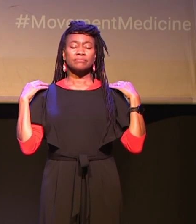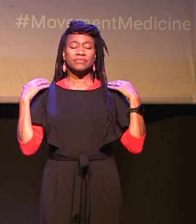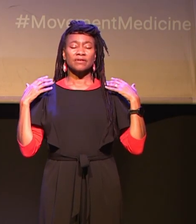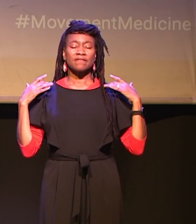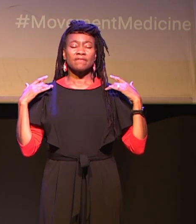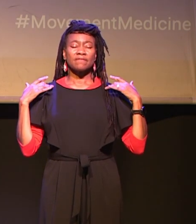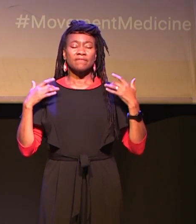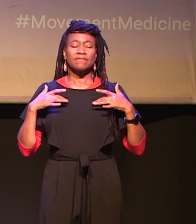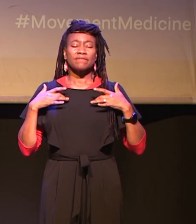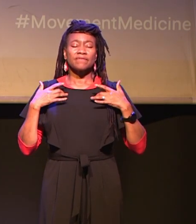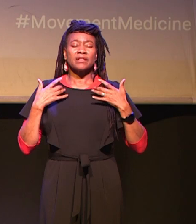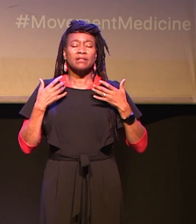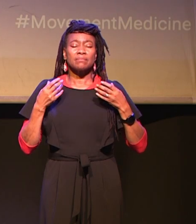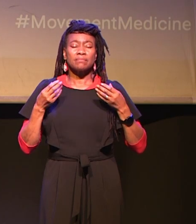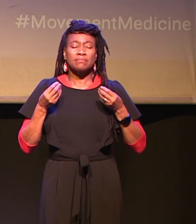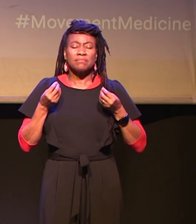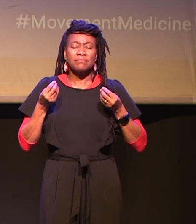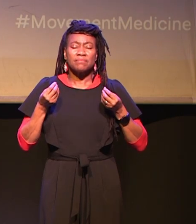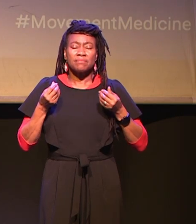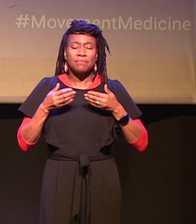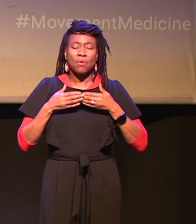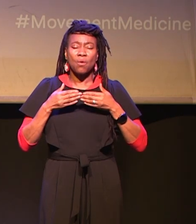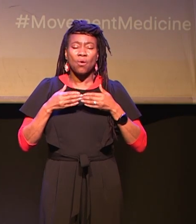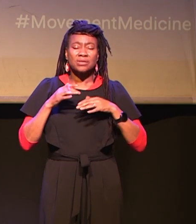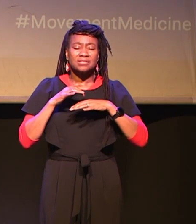there's sensitivity, where you can perceive what's behind you